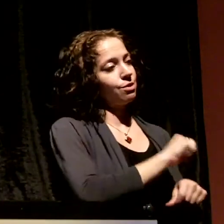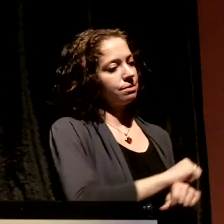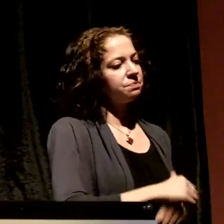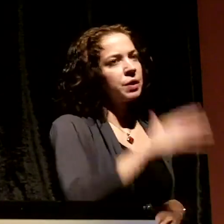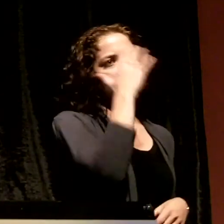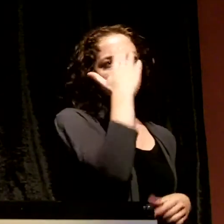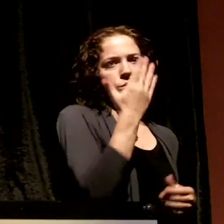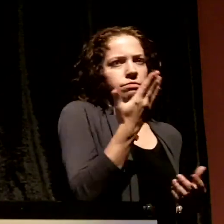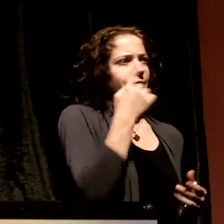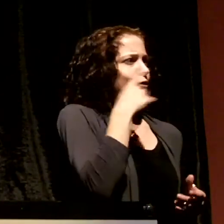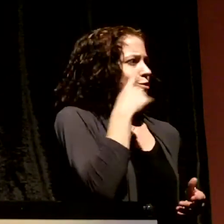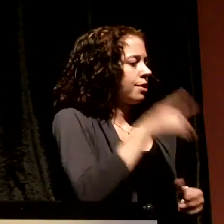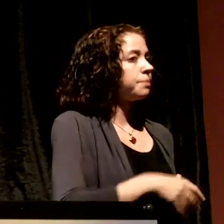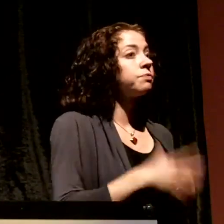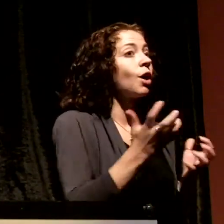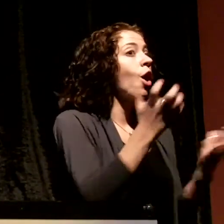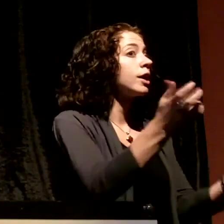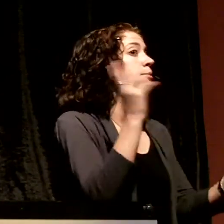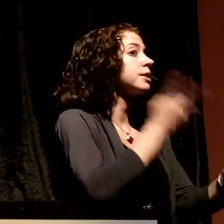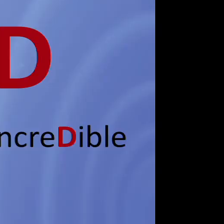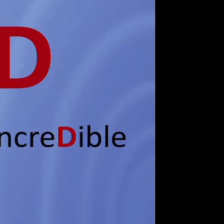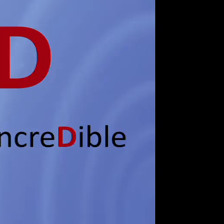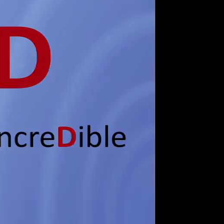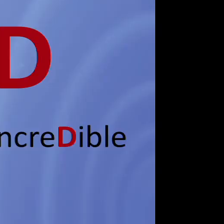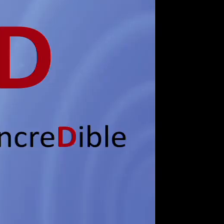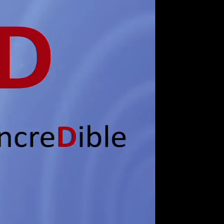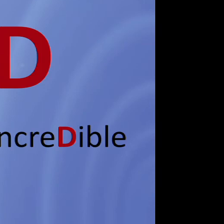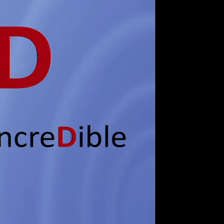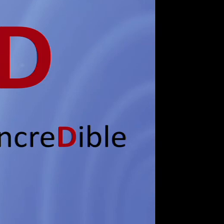for. Audience participation, say it along with me.